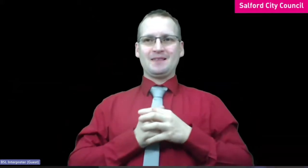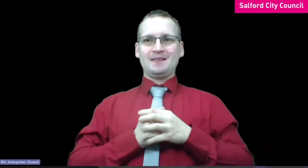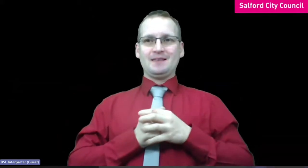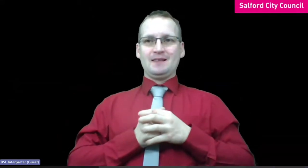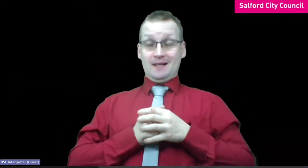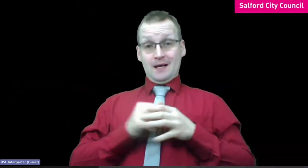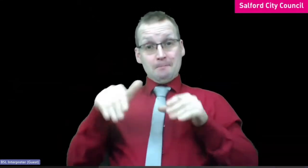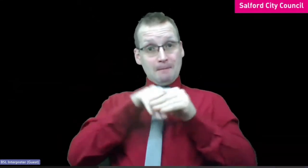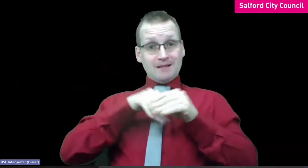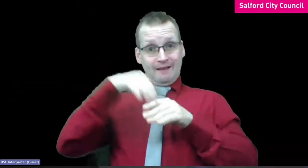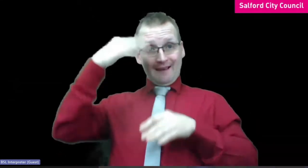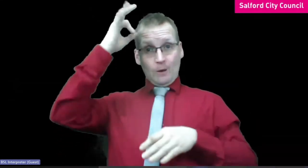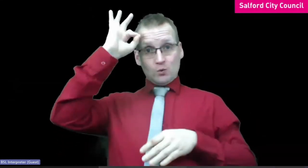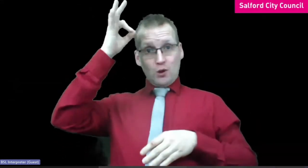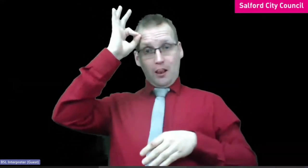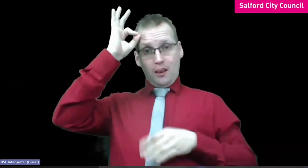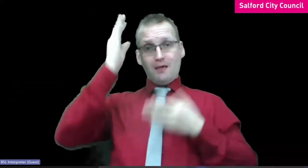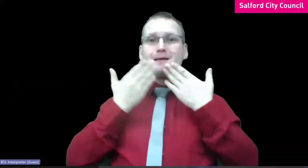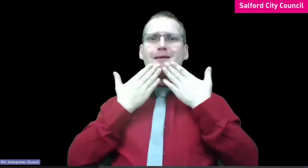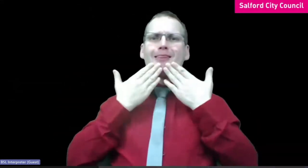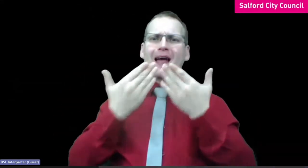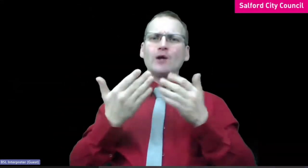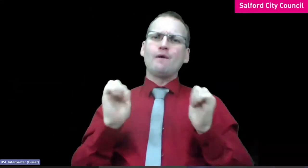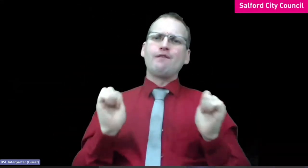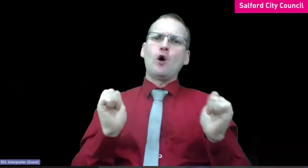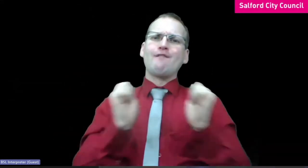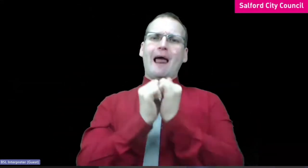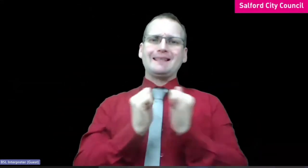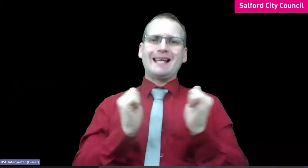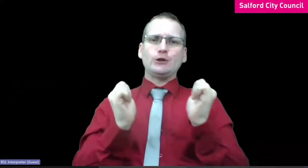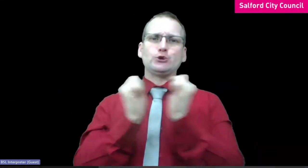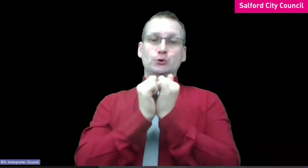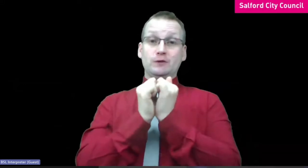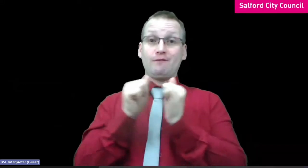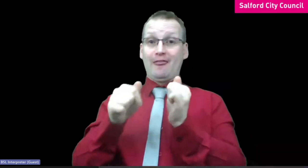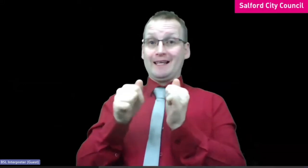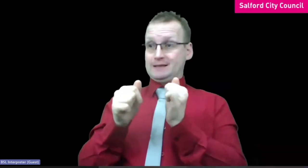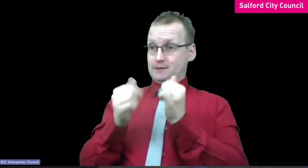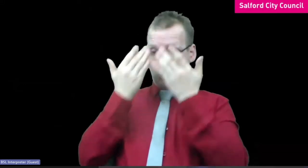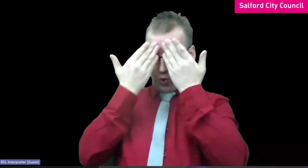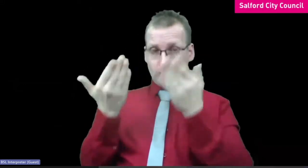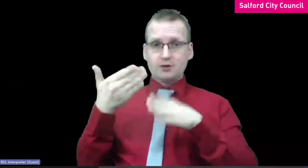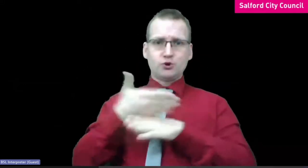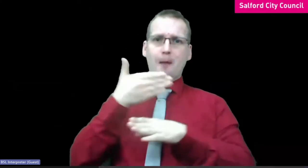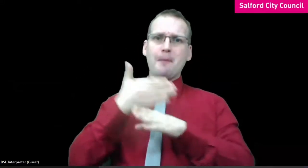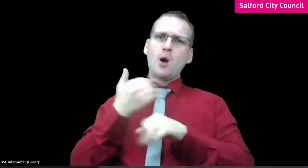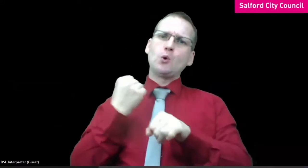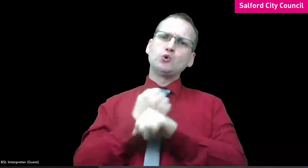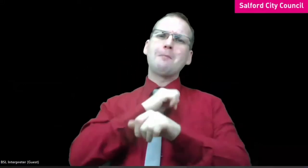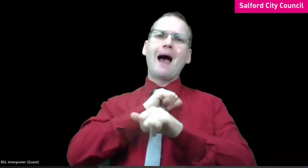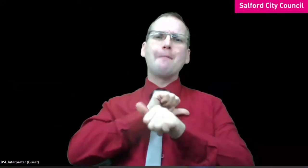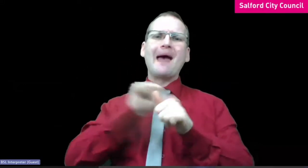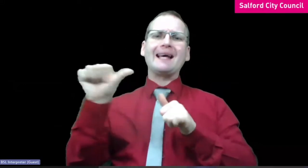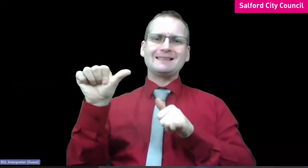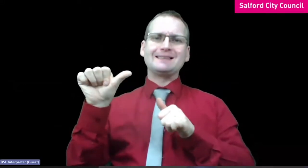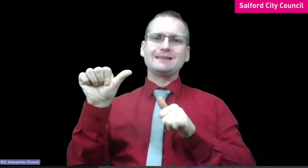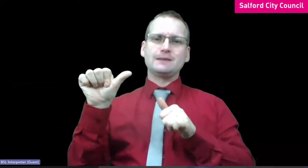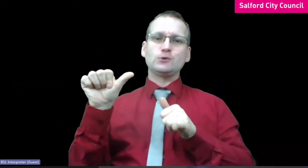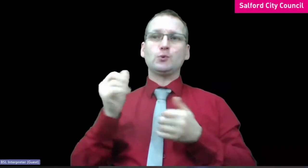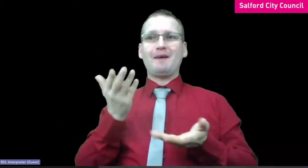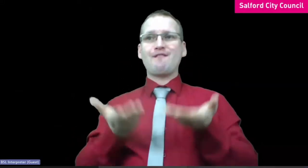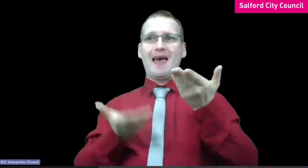Members of the council, I thank you for your validation to take this honoured position. I will do my level best to hold fair